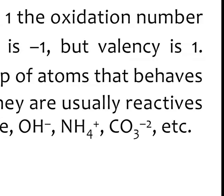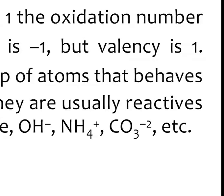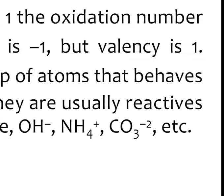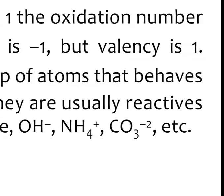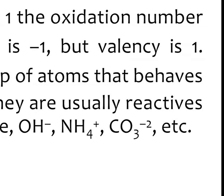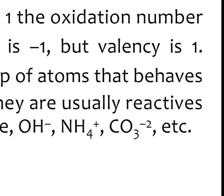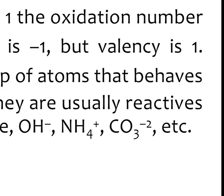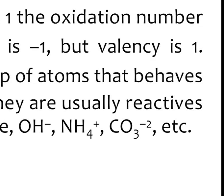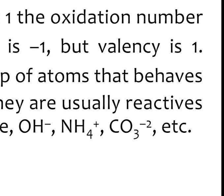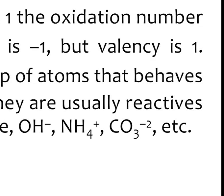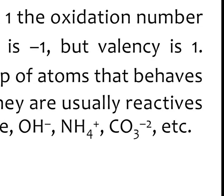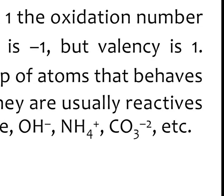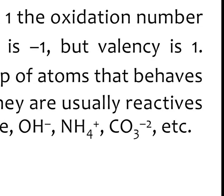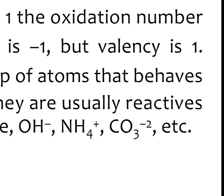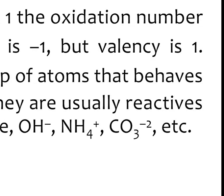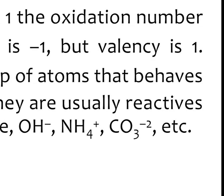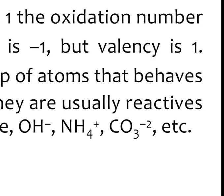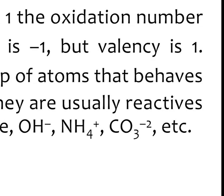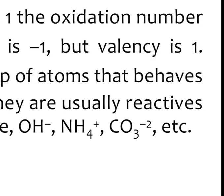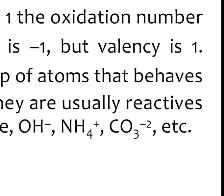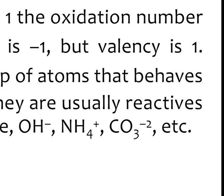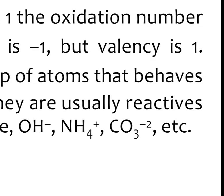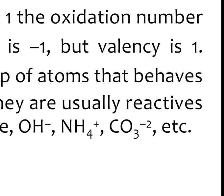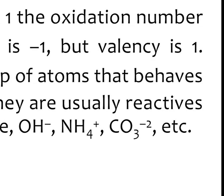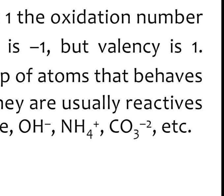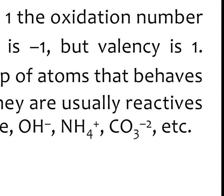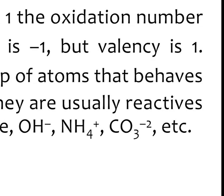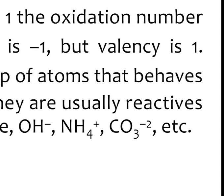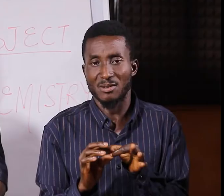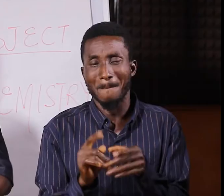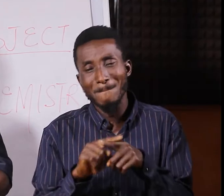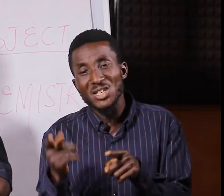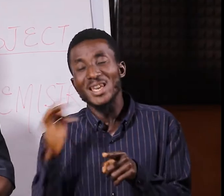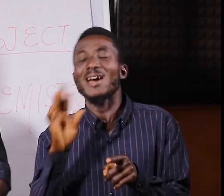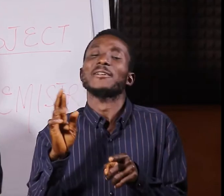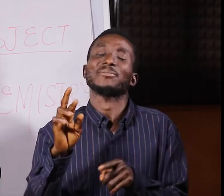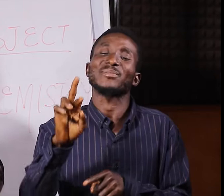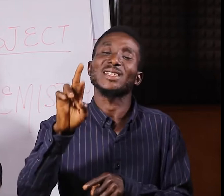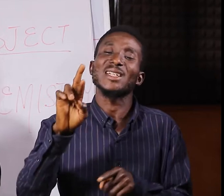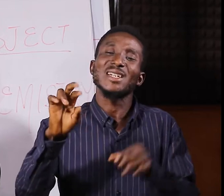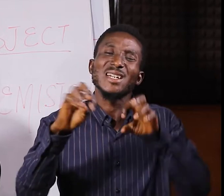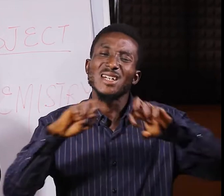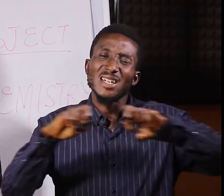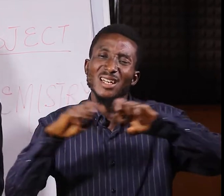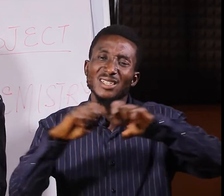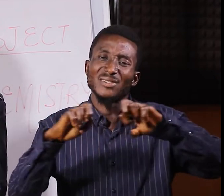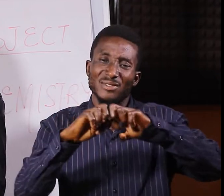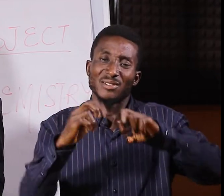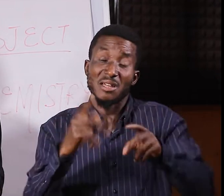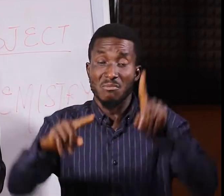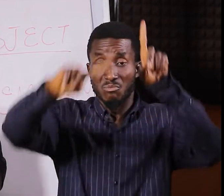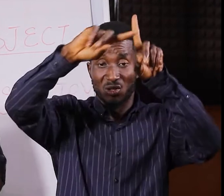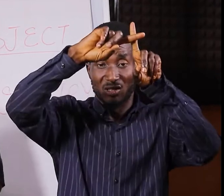of atoms that behave as one unit, but they are a reactive species. Usually they carry a charge, either